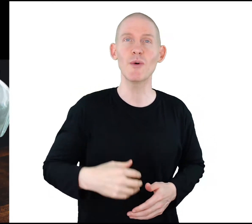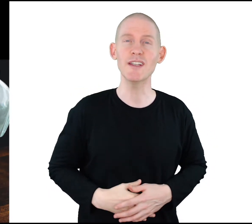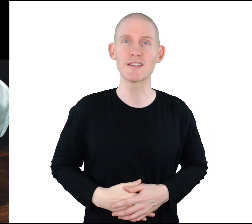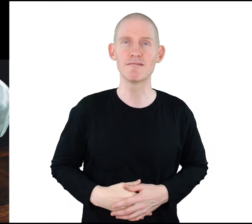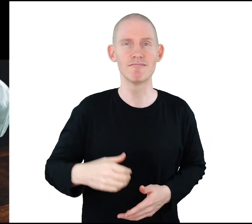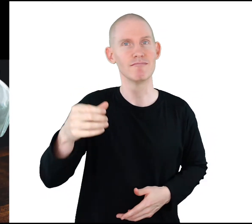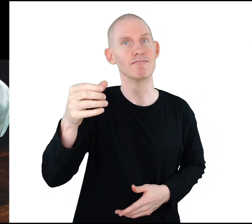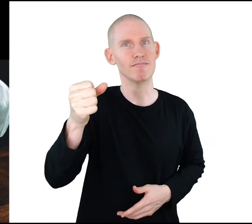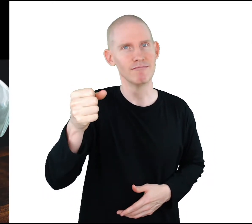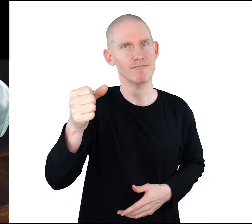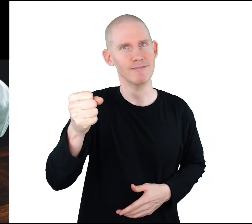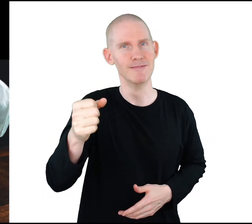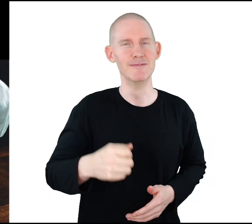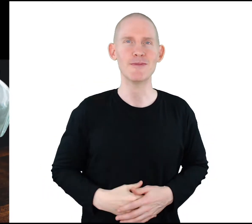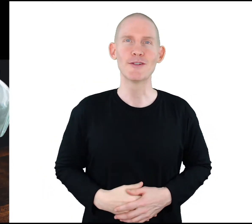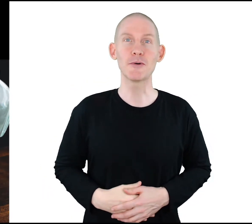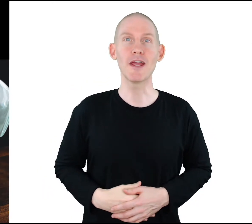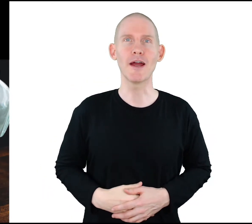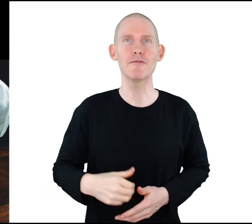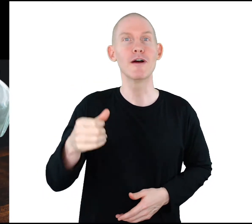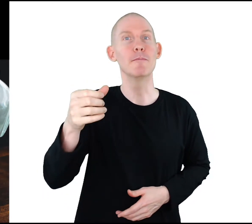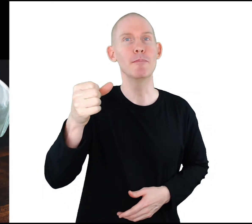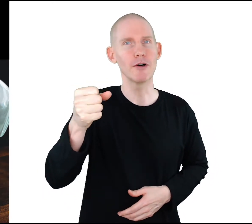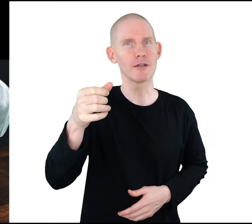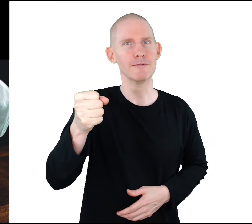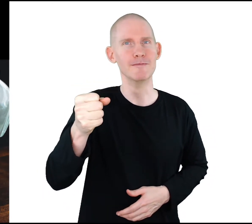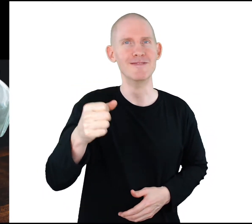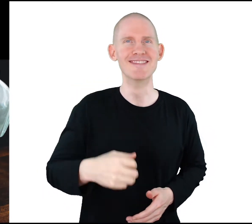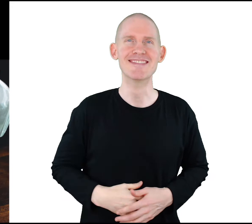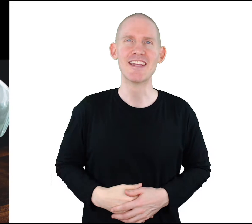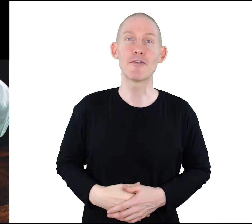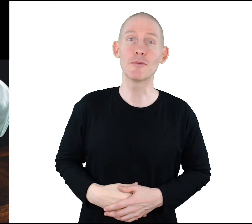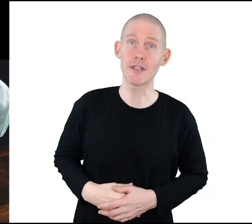twice. So we have milk. From the side.